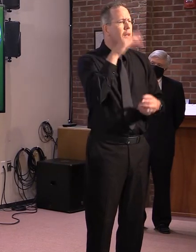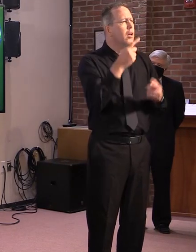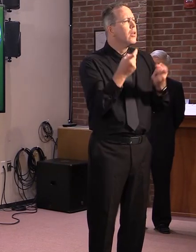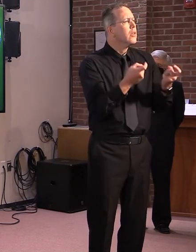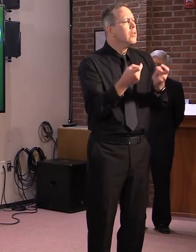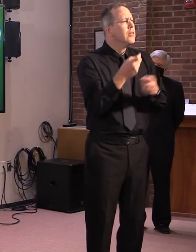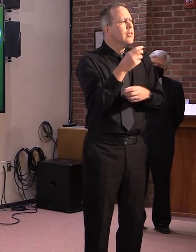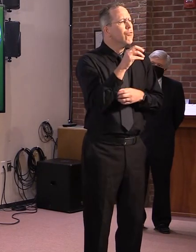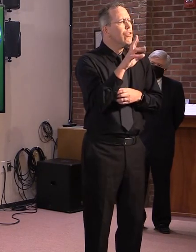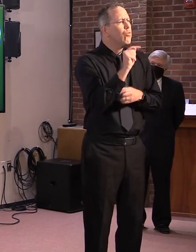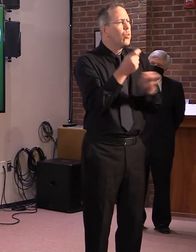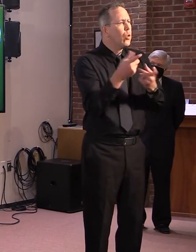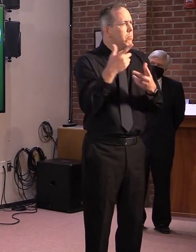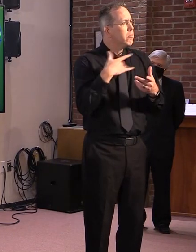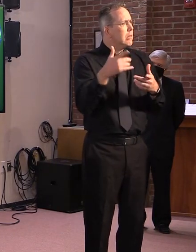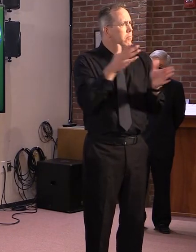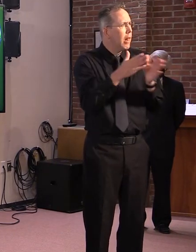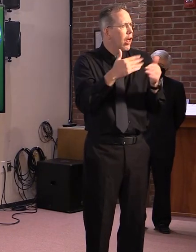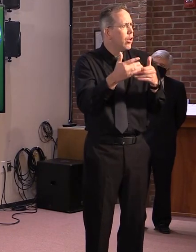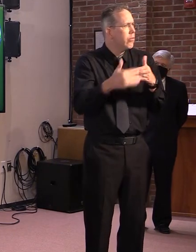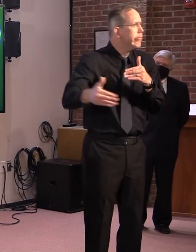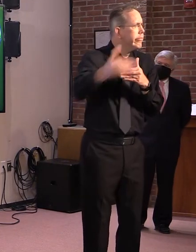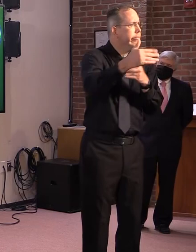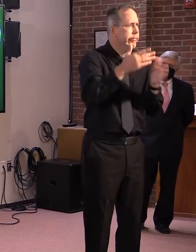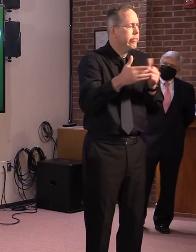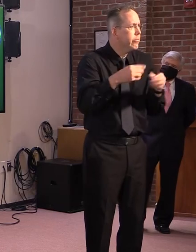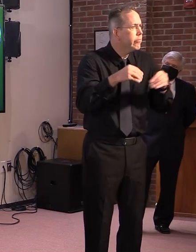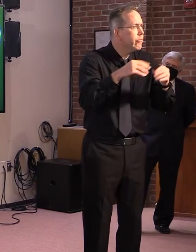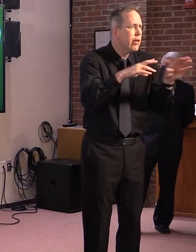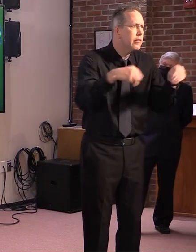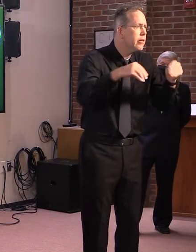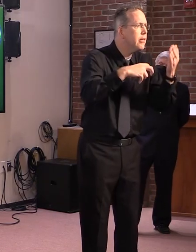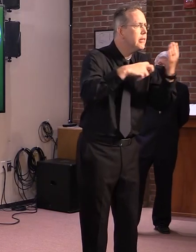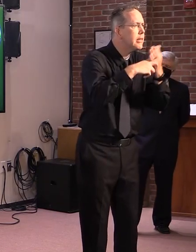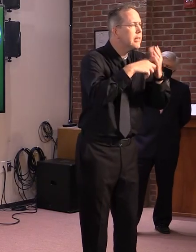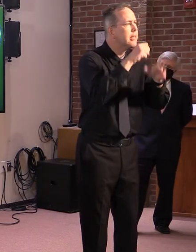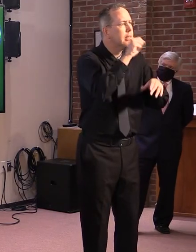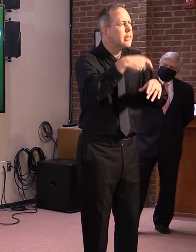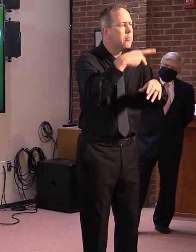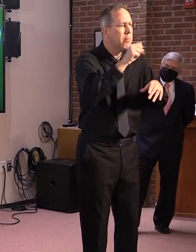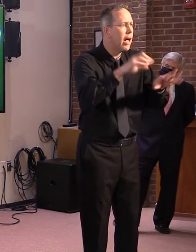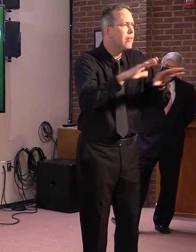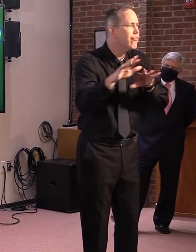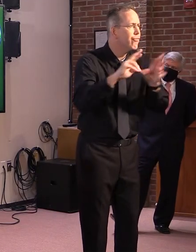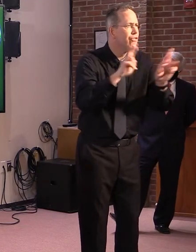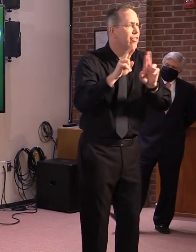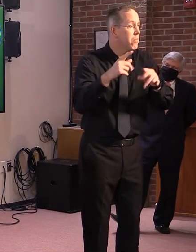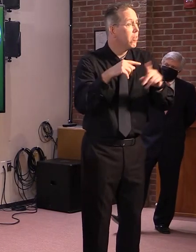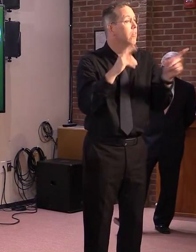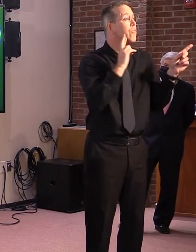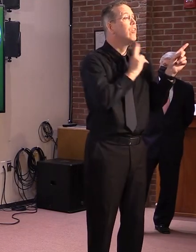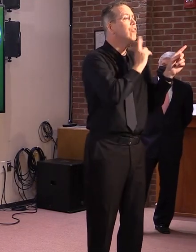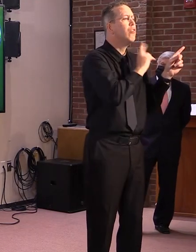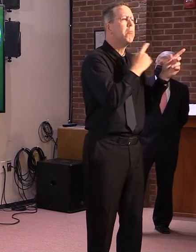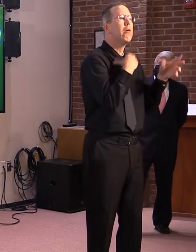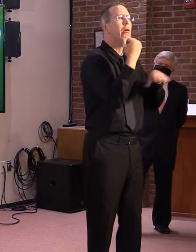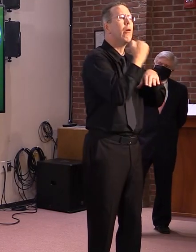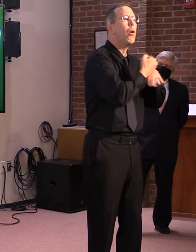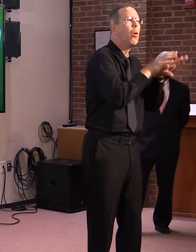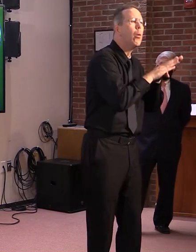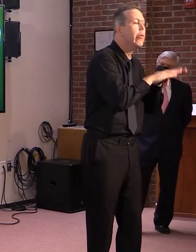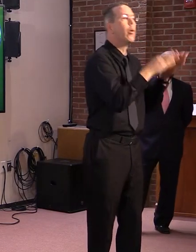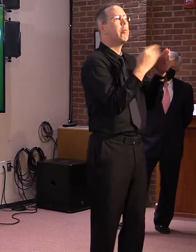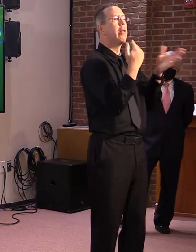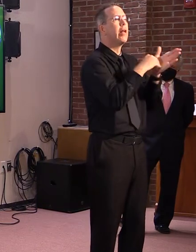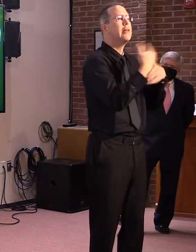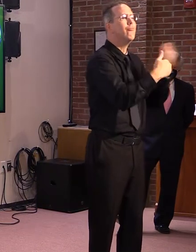Difficult. I mean, if things kept going the way they're going right now, without that second wave that Dr. Levine was talking about just